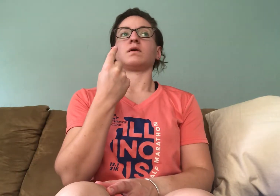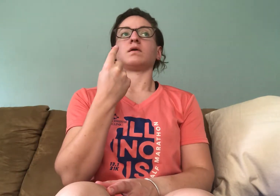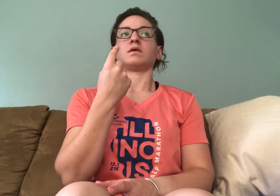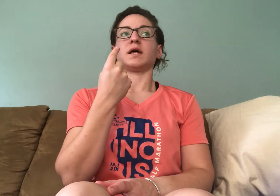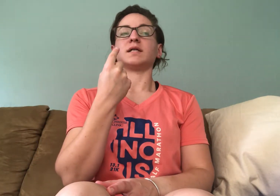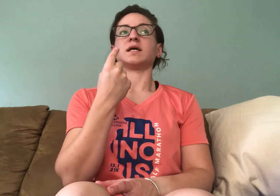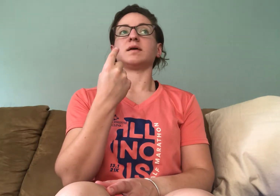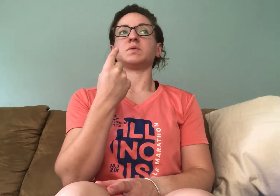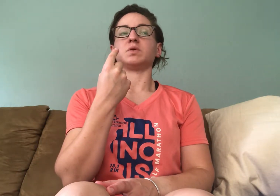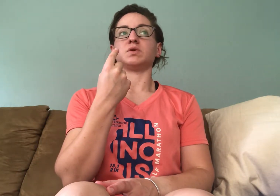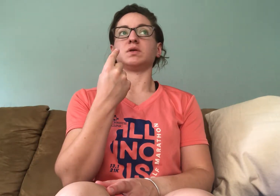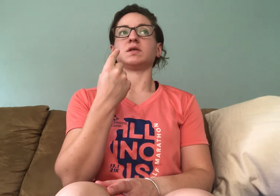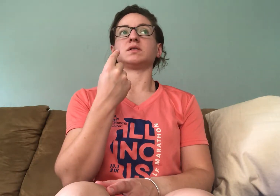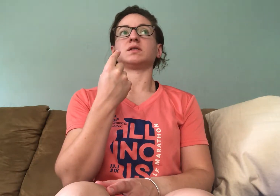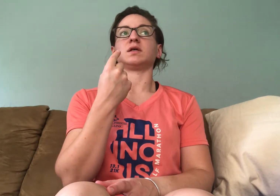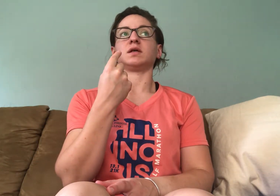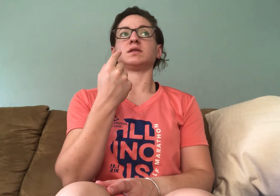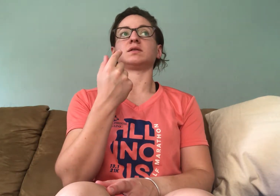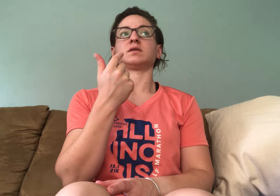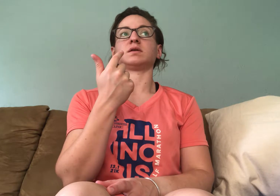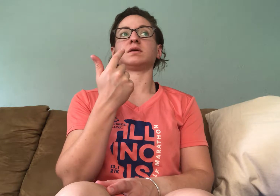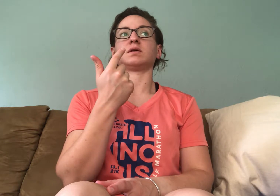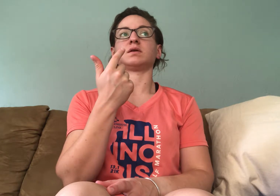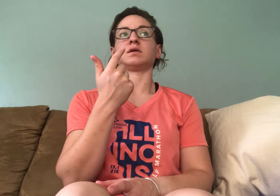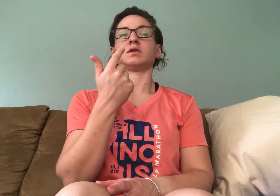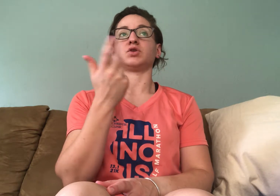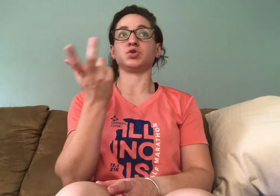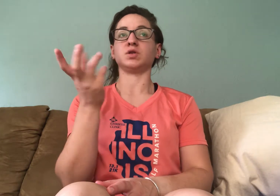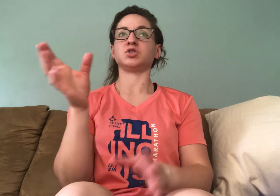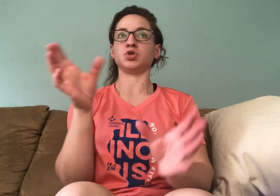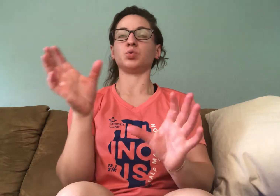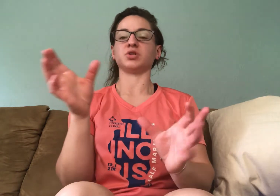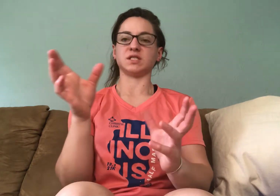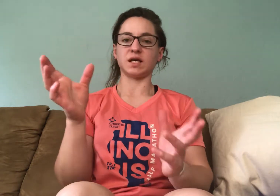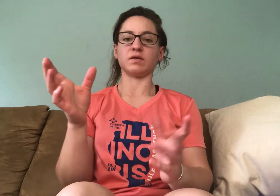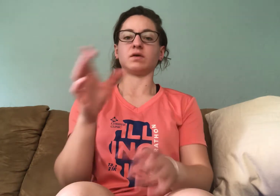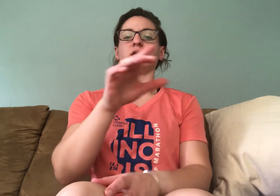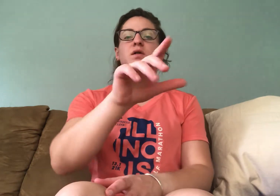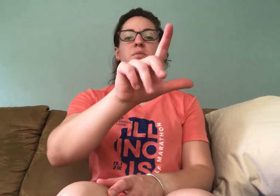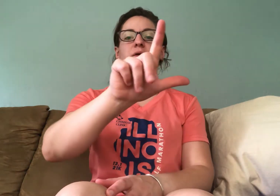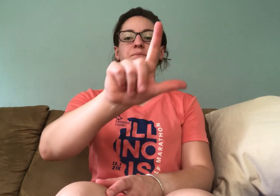A lot of times when you do this, it's these two words together. They'll be